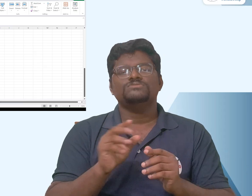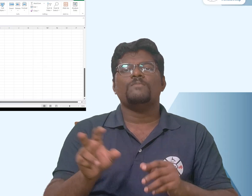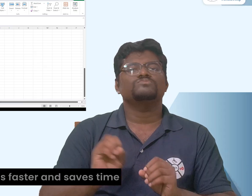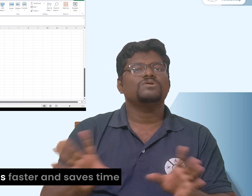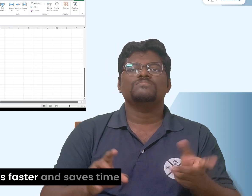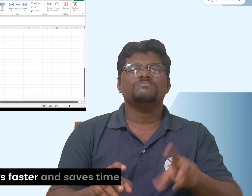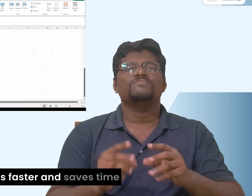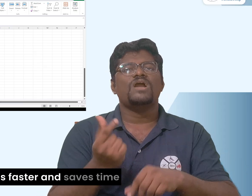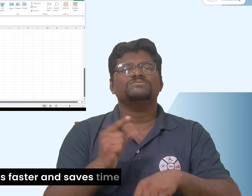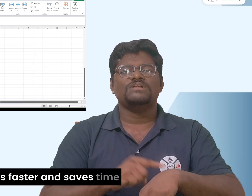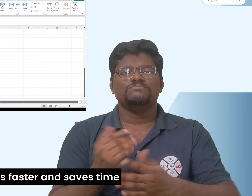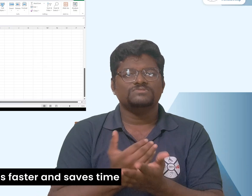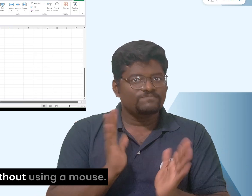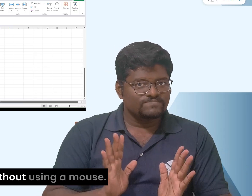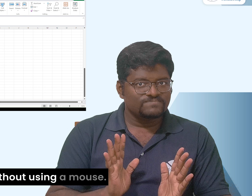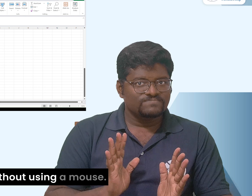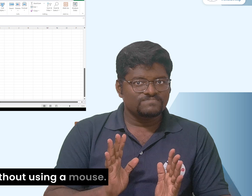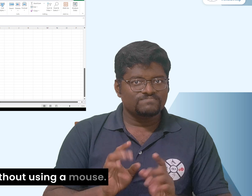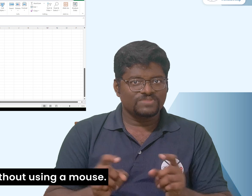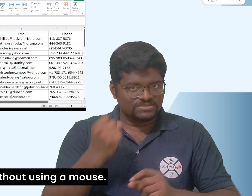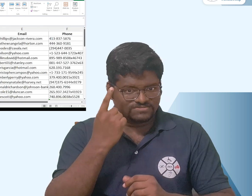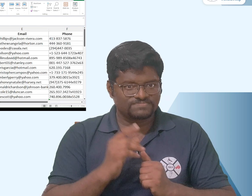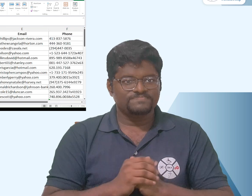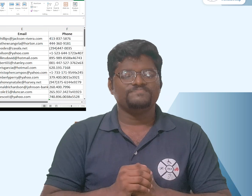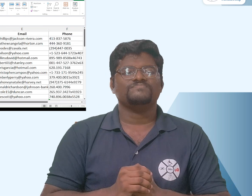This is faster and saves time without using a mouse.